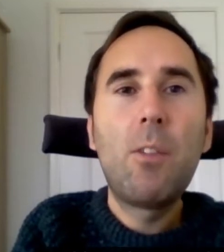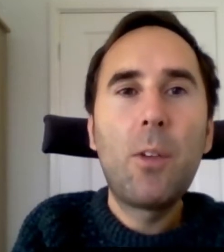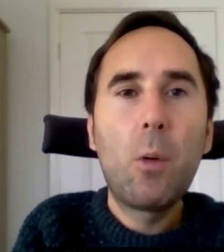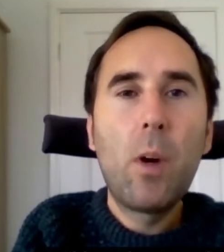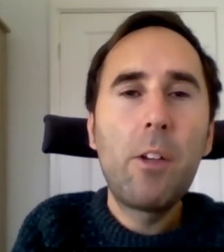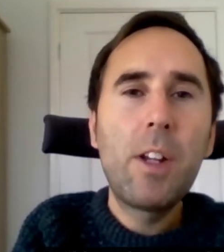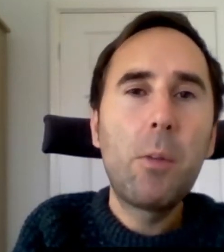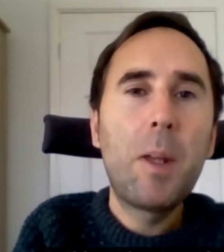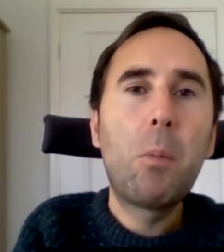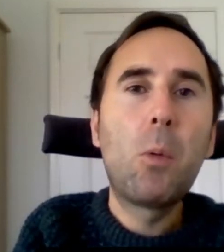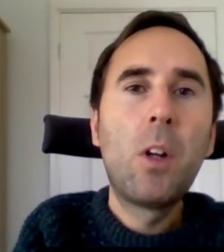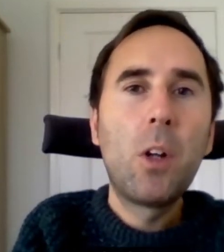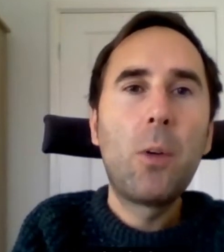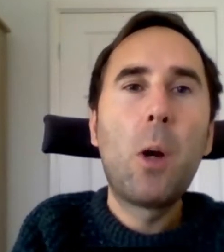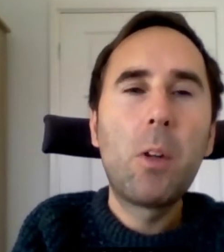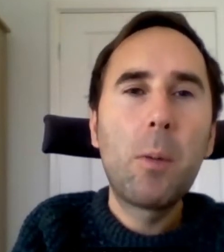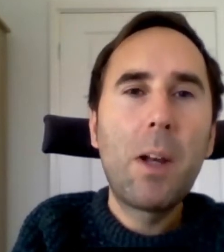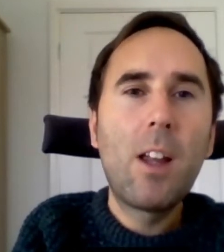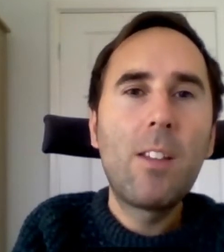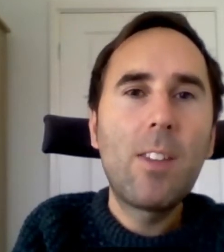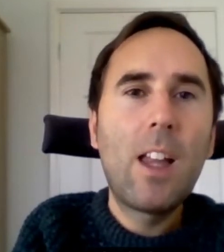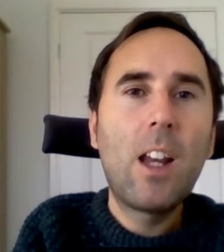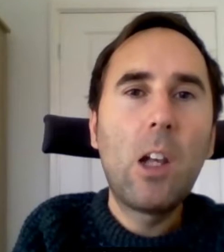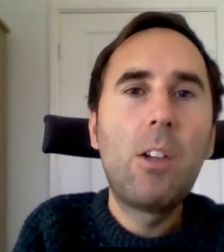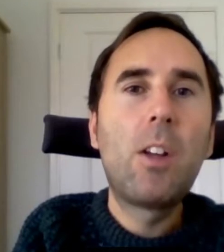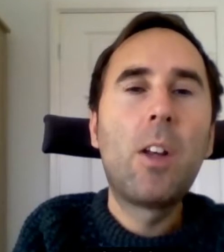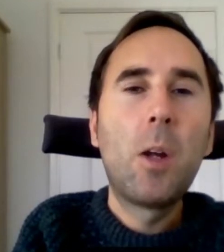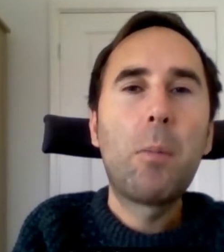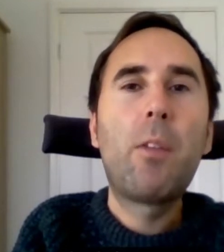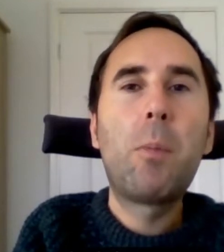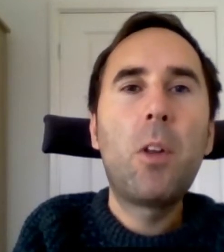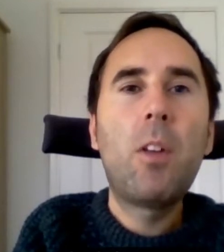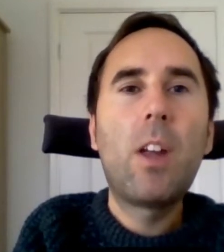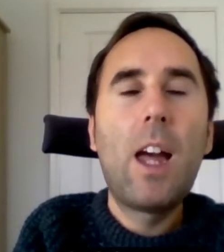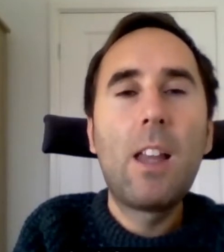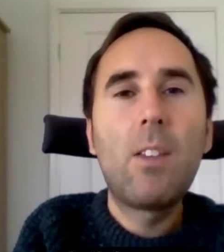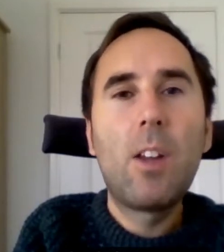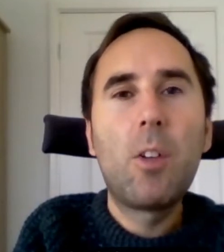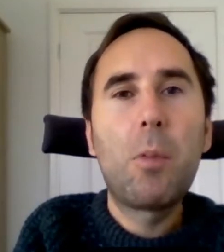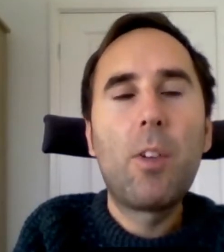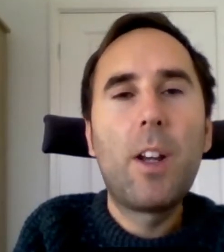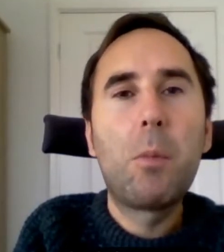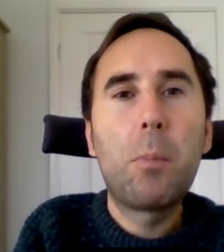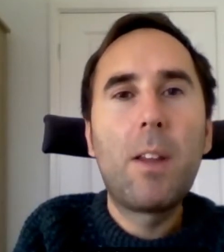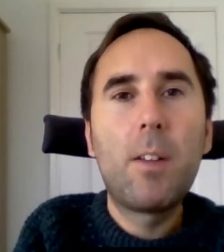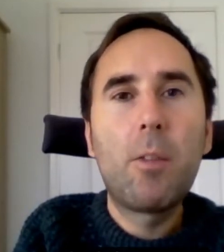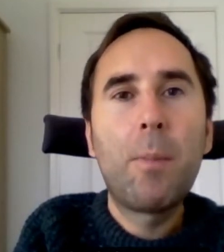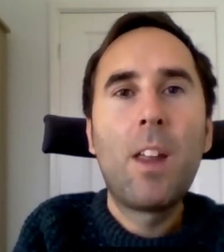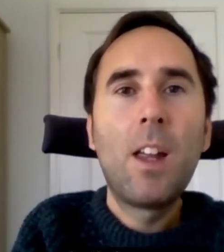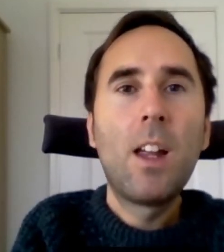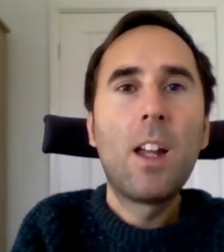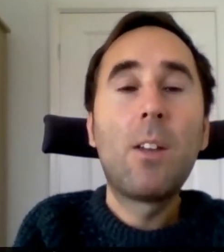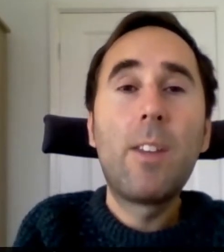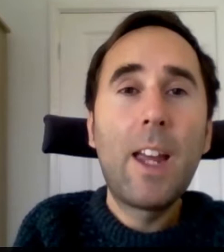we're interviewing a wide range of people who help us to better understand inclusion, both from a user and service provider perspective.